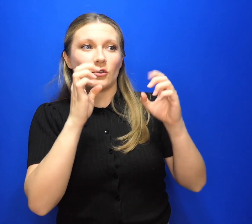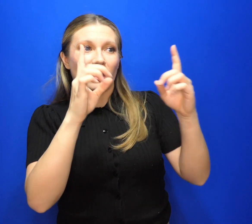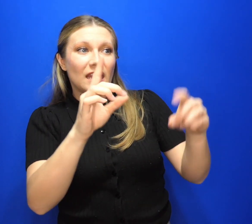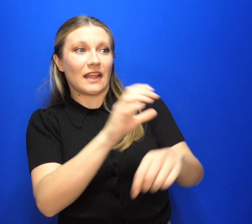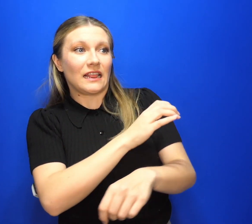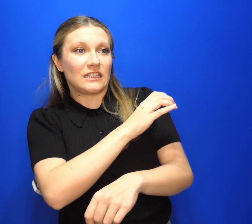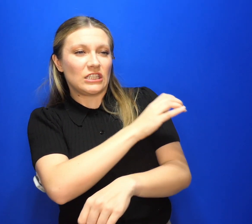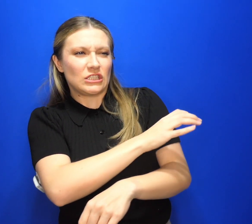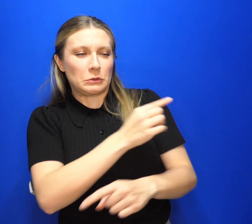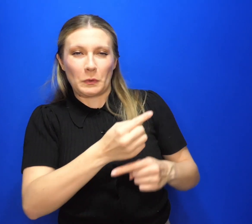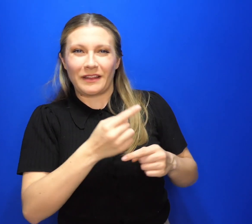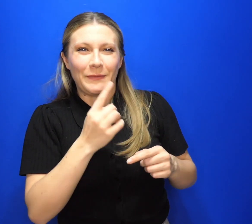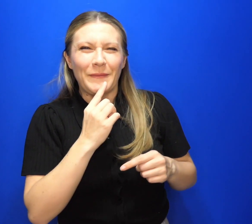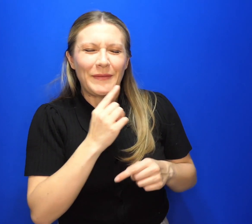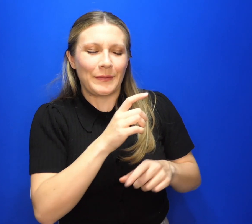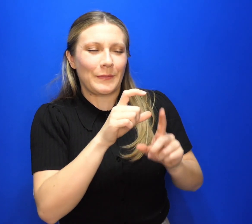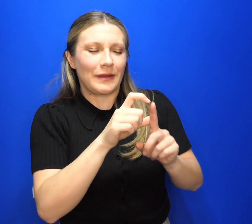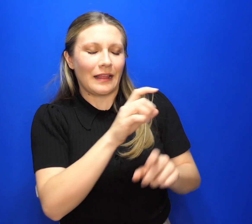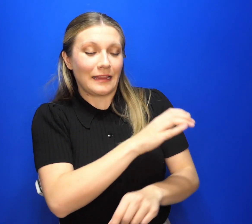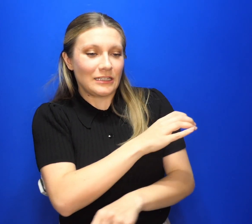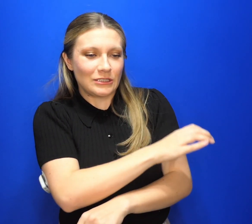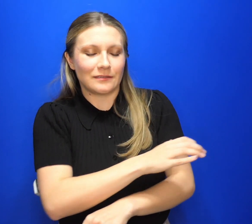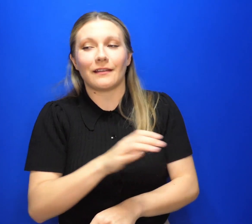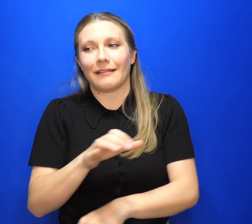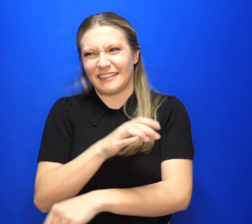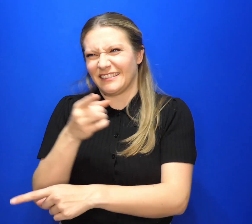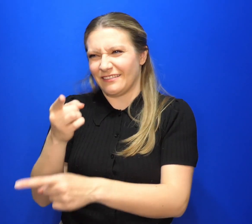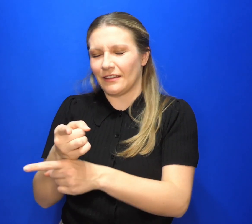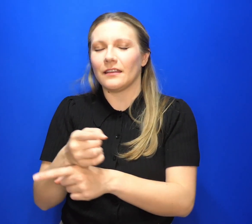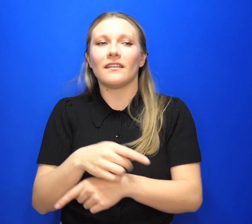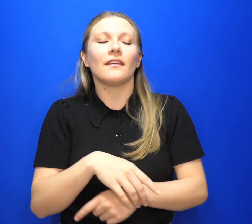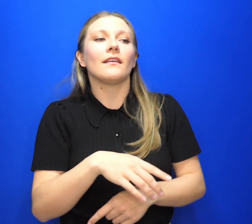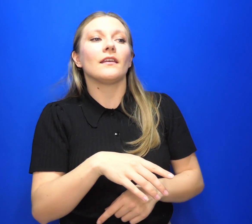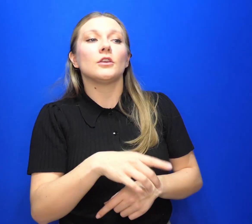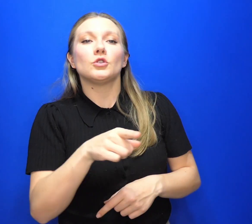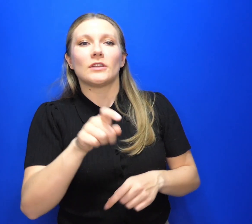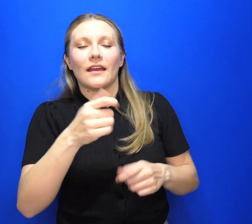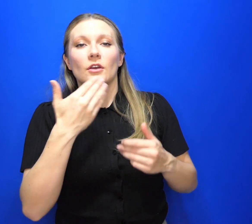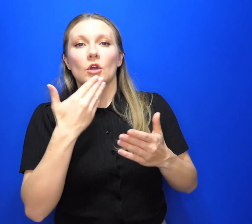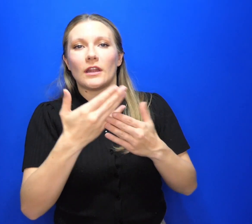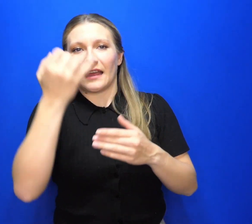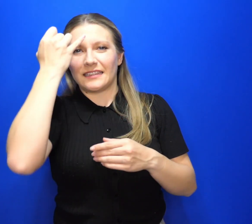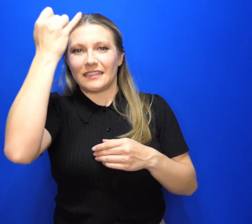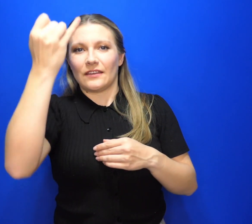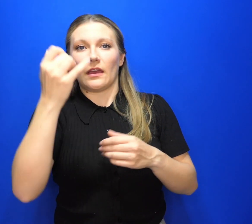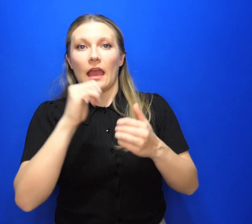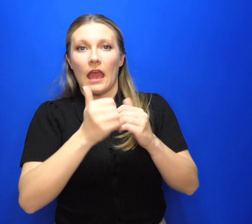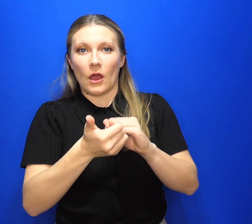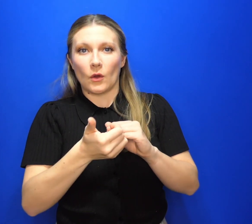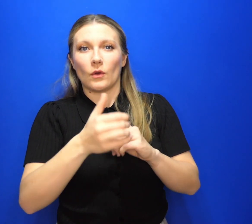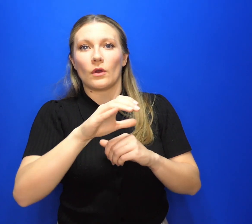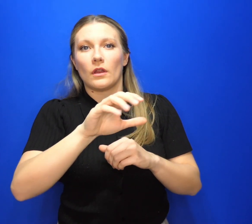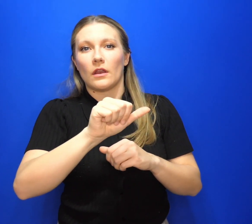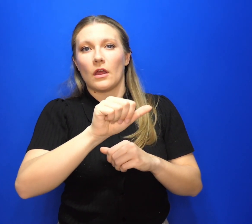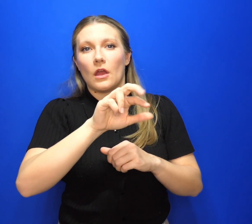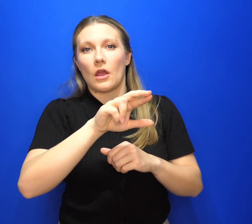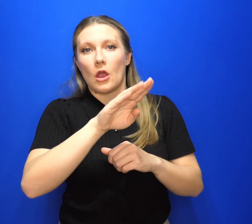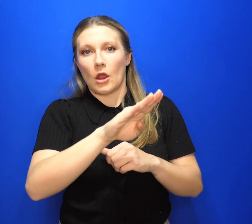clinician, there you go. You should really have an idea about how to carb count, especially if you are in the profession of